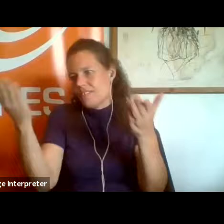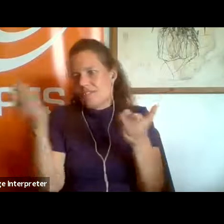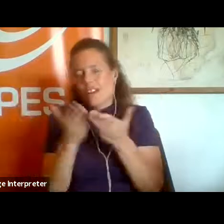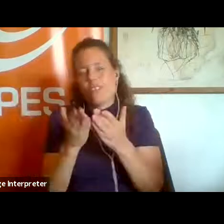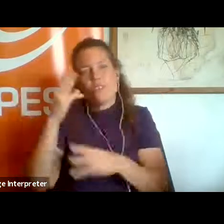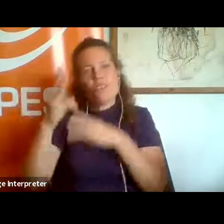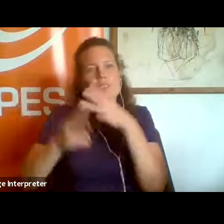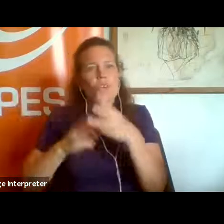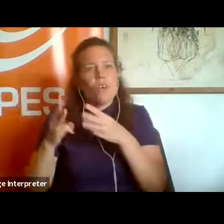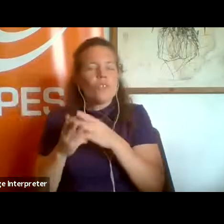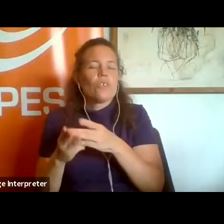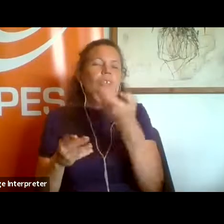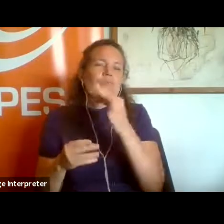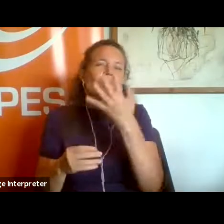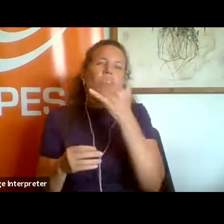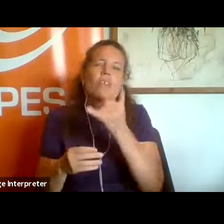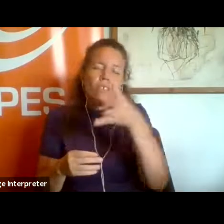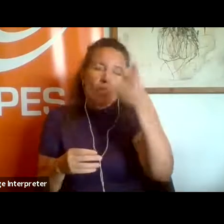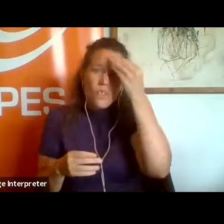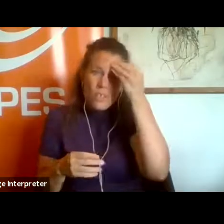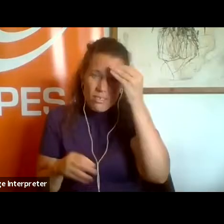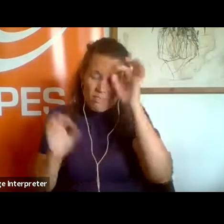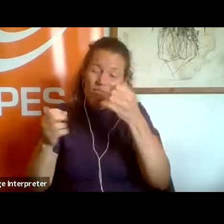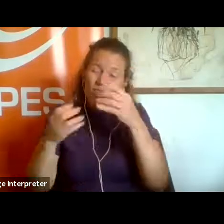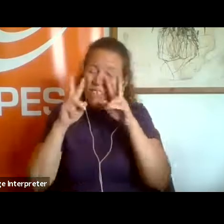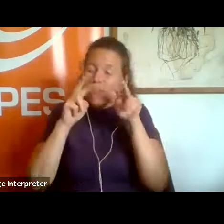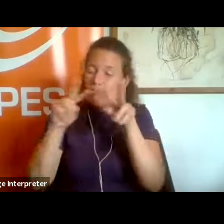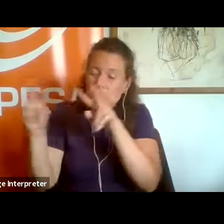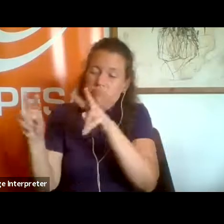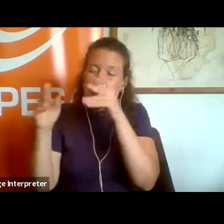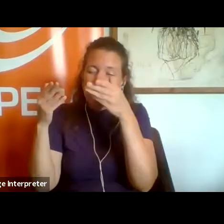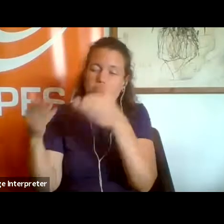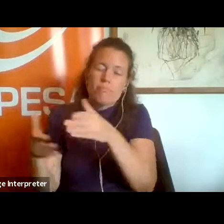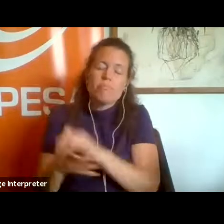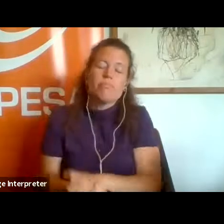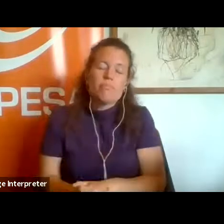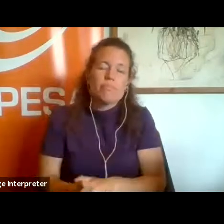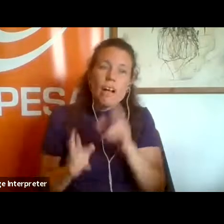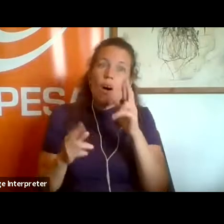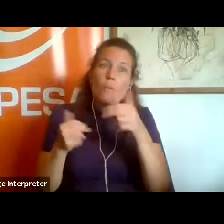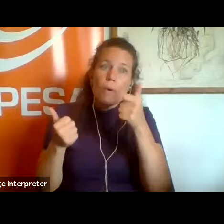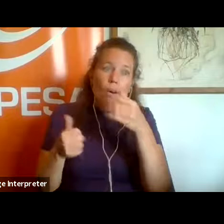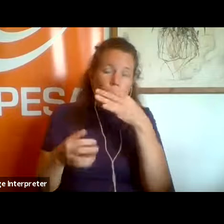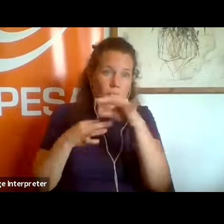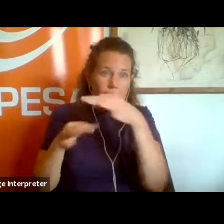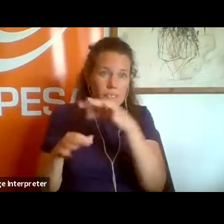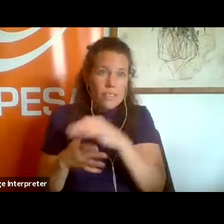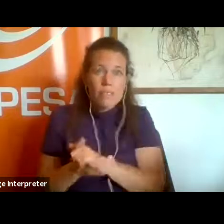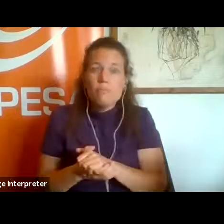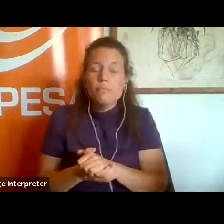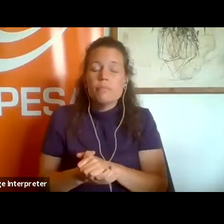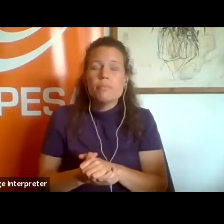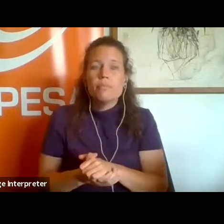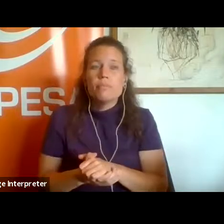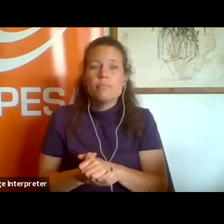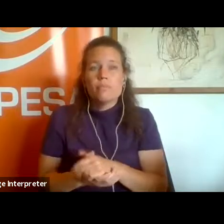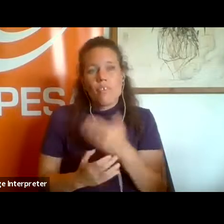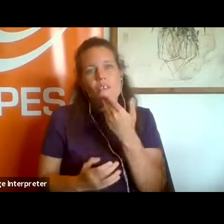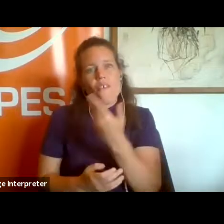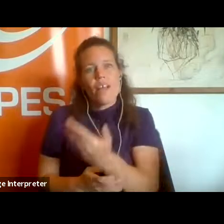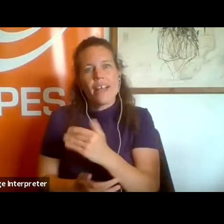obviously learn and be aware of what's actually going on. I hope that answers your question. So thank you so much for that.